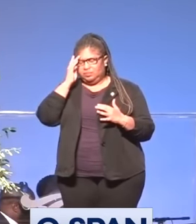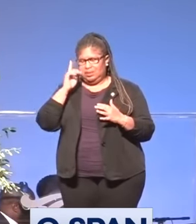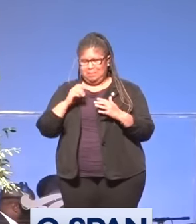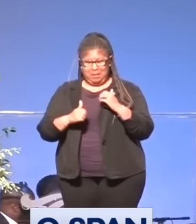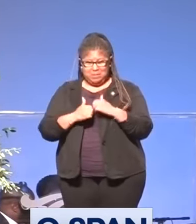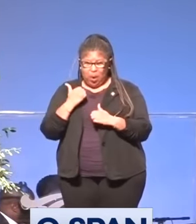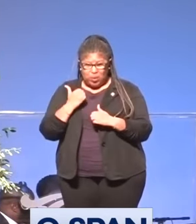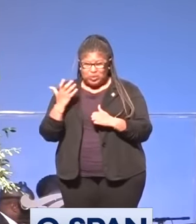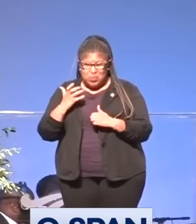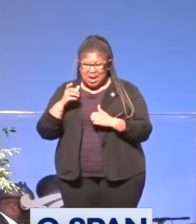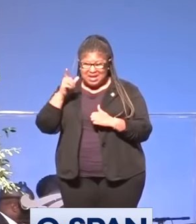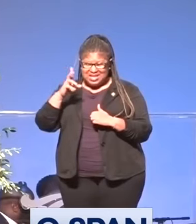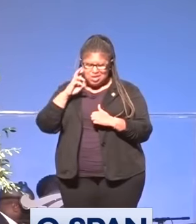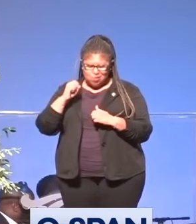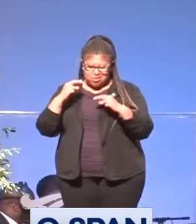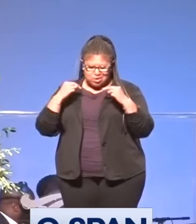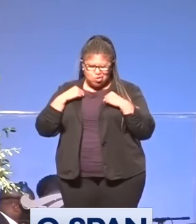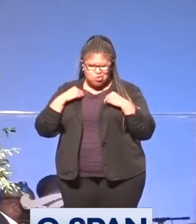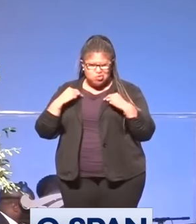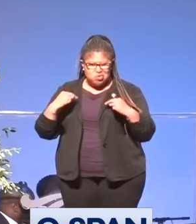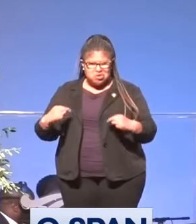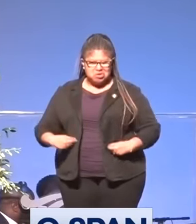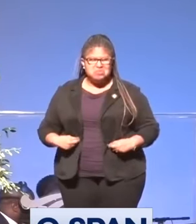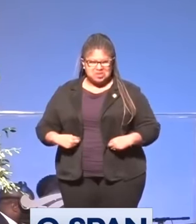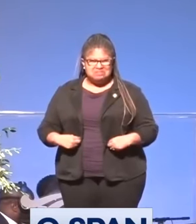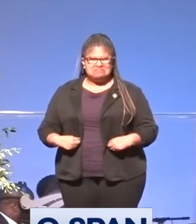But most of all, he was a human being.